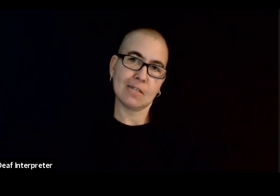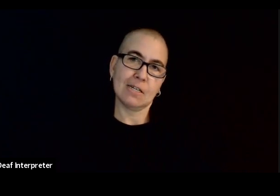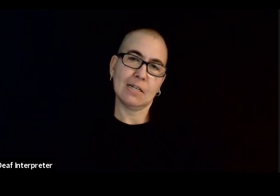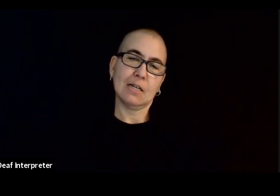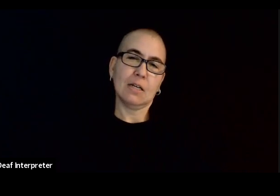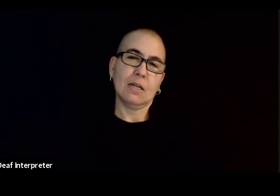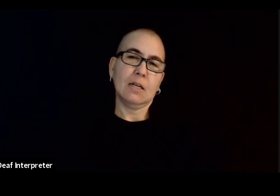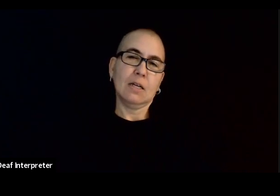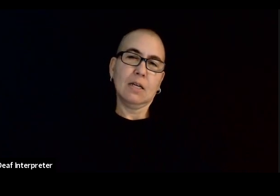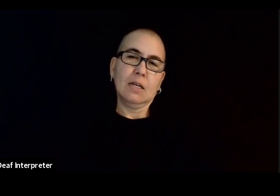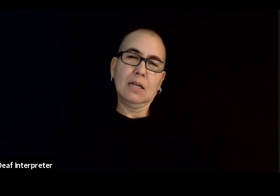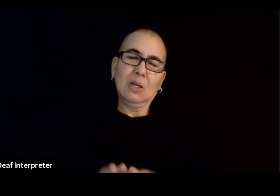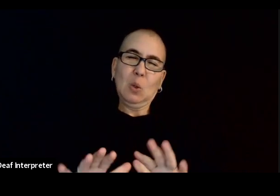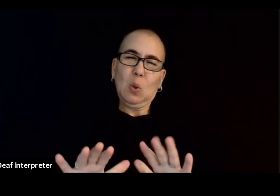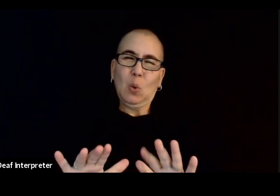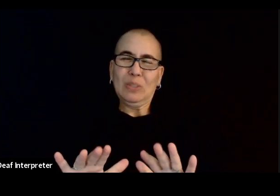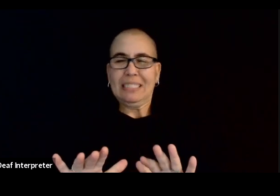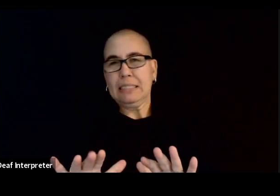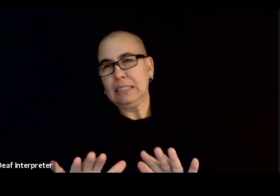we feel that the